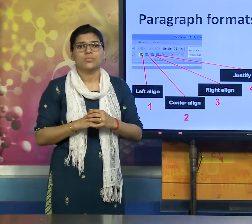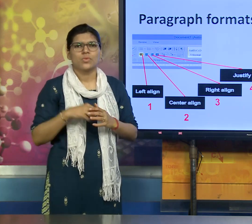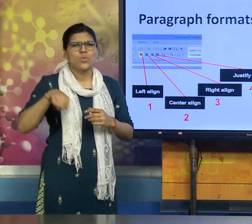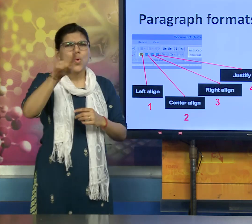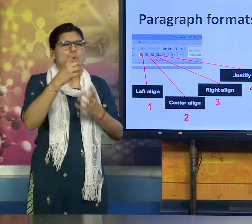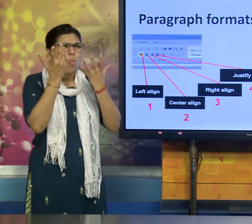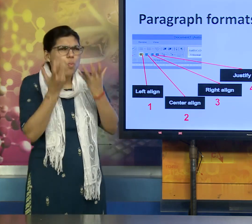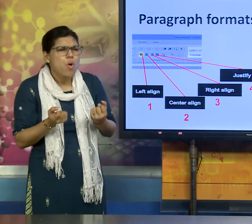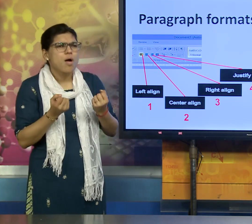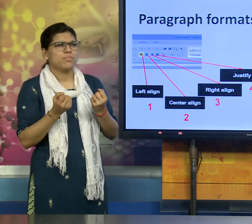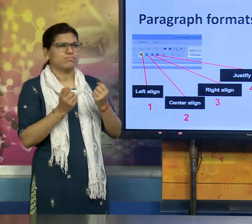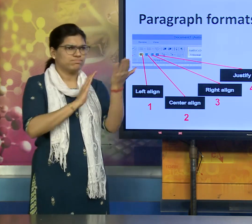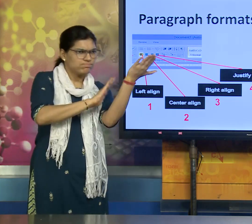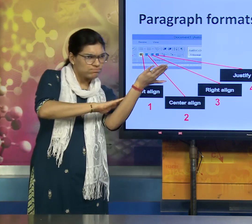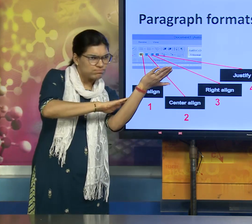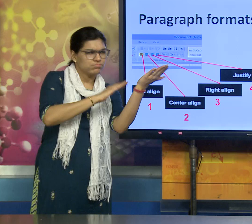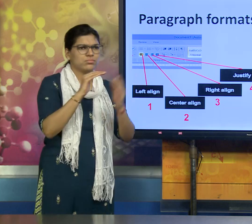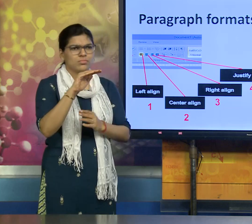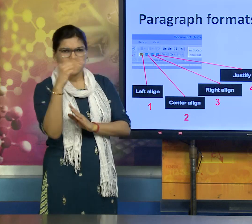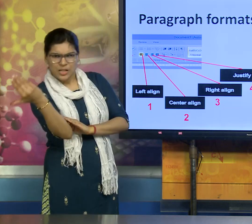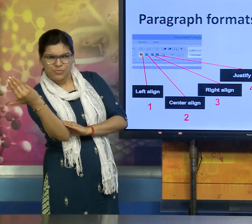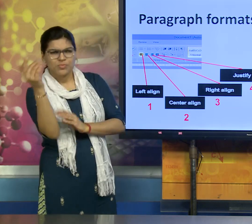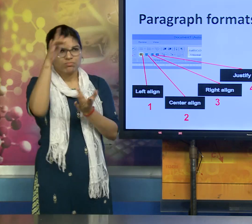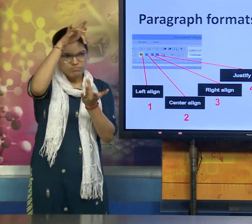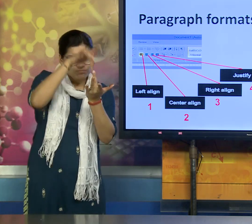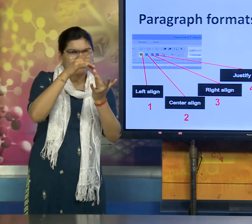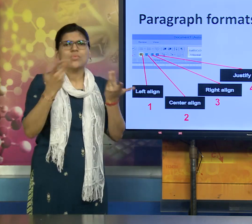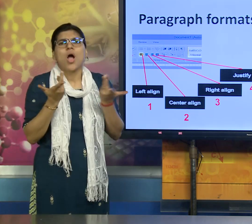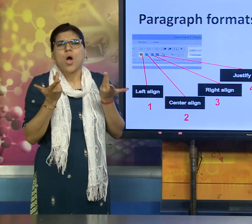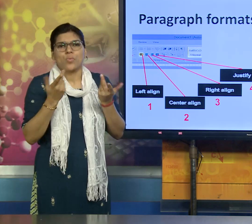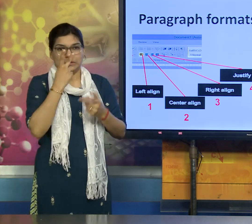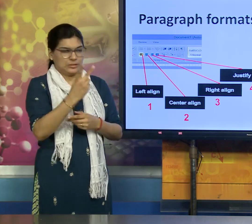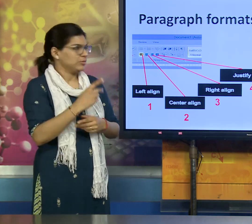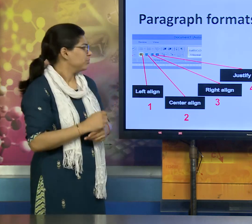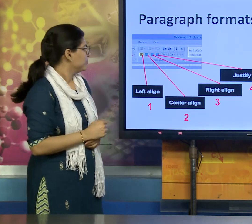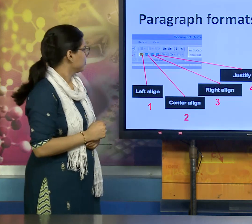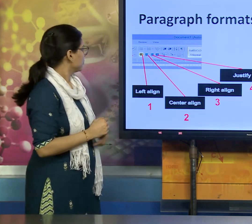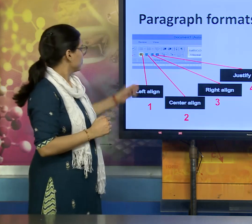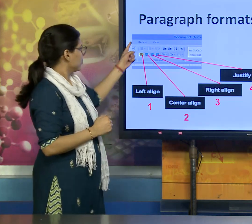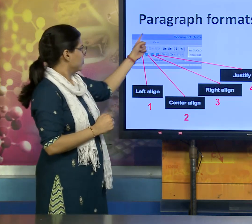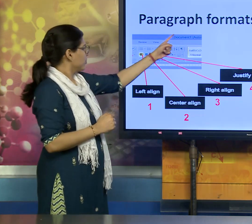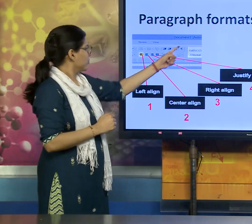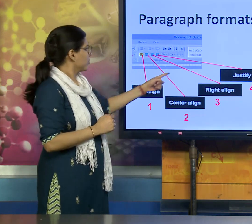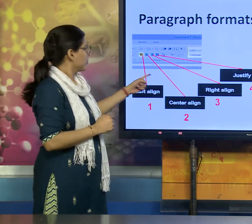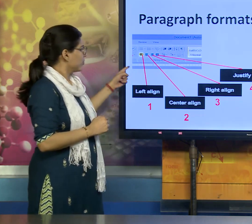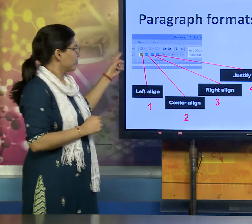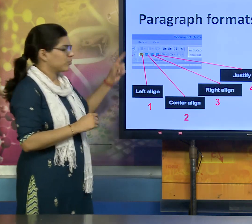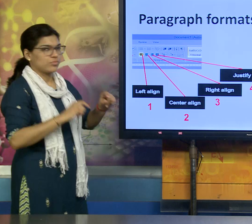Paragraph format. You all want the text maybe on left side, right side, or in the